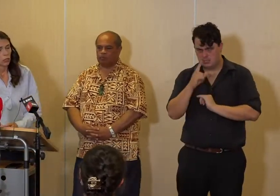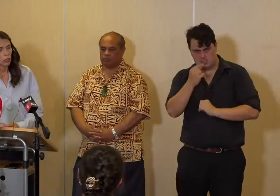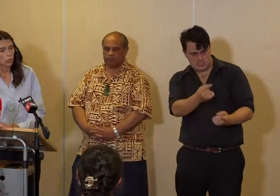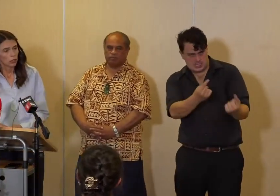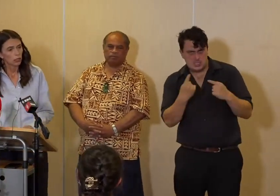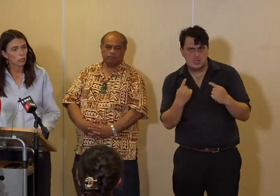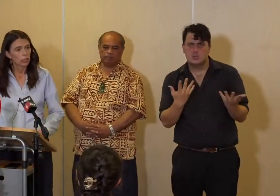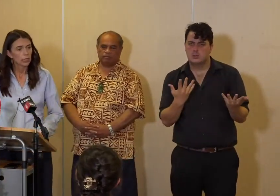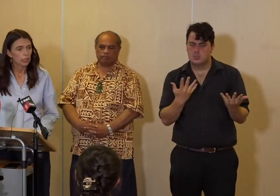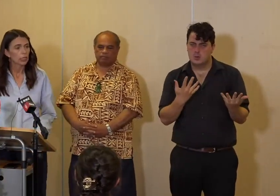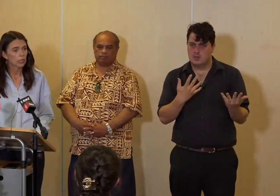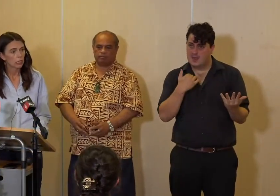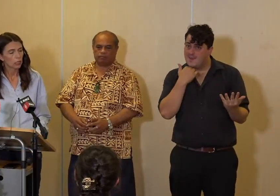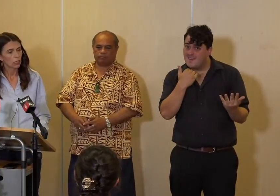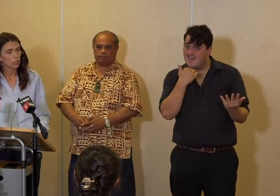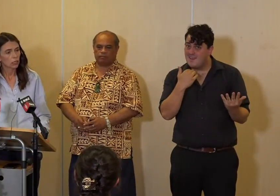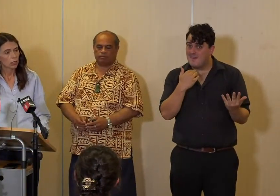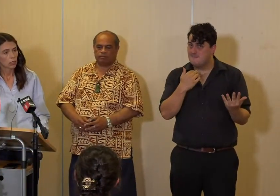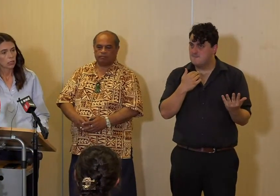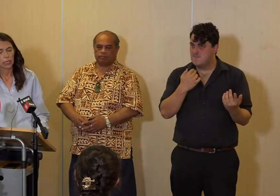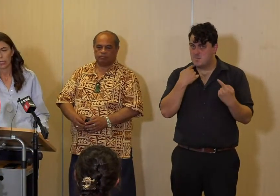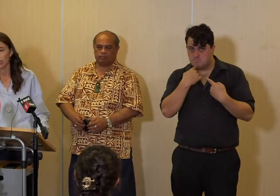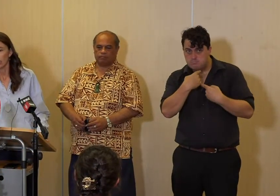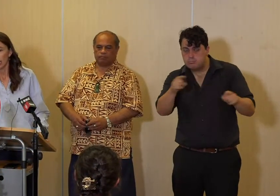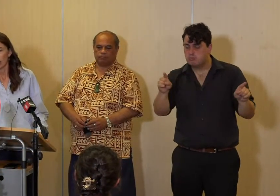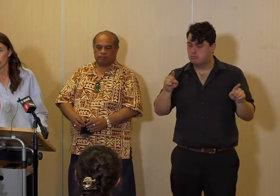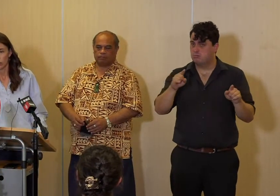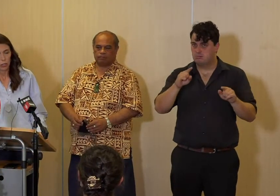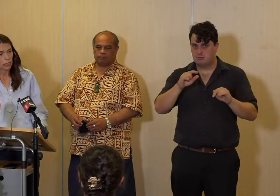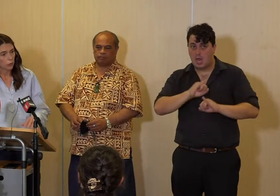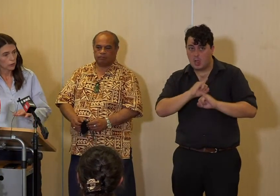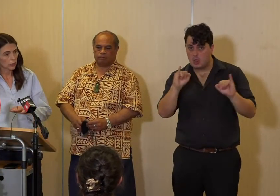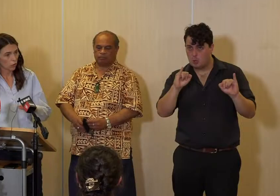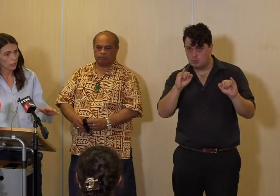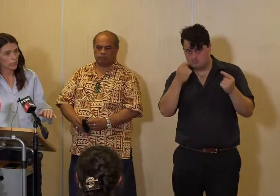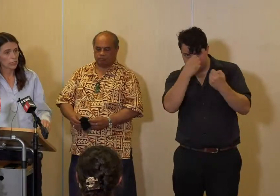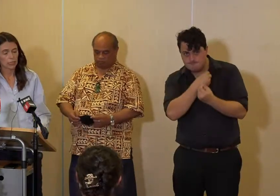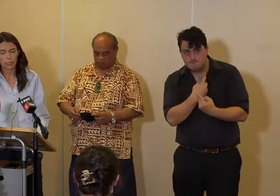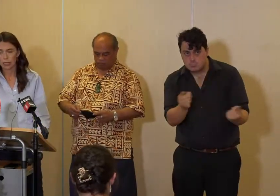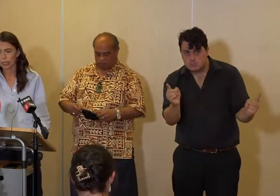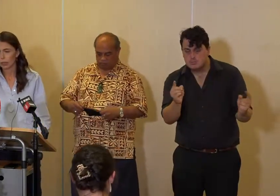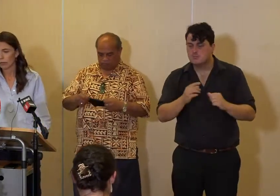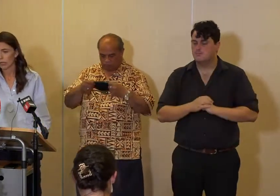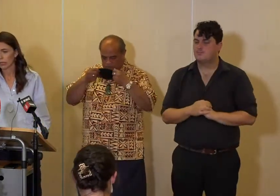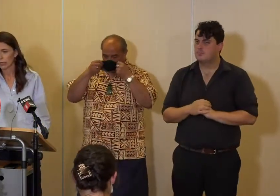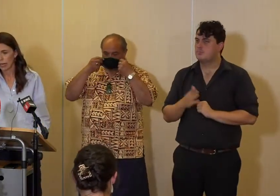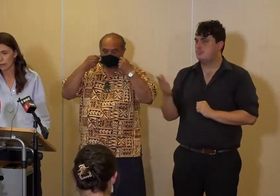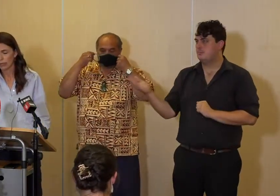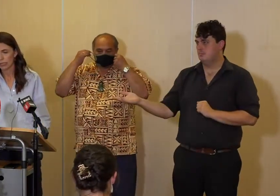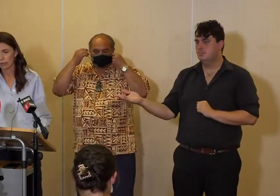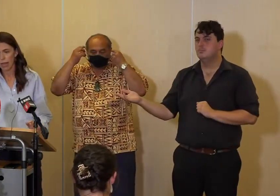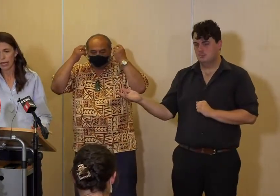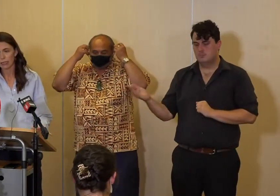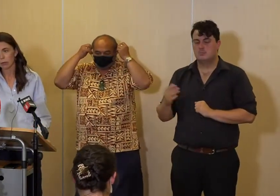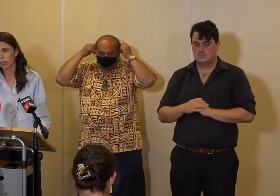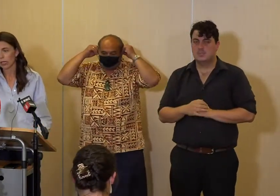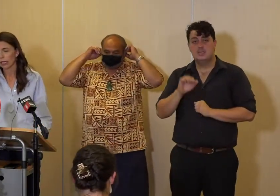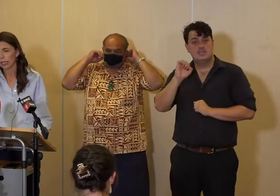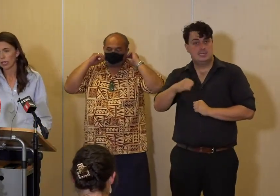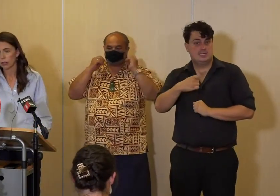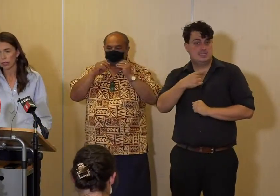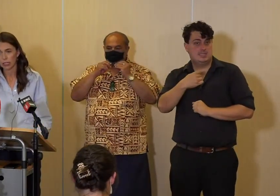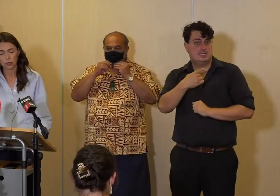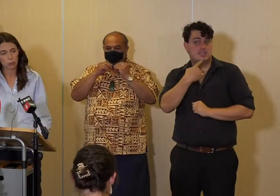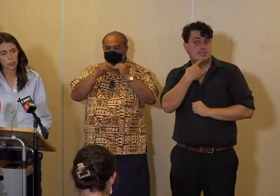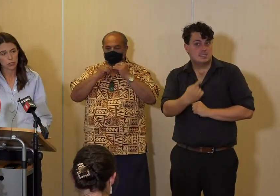been enough alerts going out. Some people have been a bit concerned. Yeah. Look, there was obviously the statements made